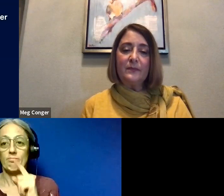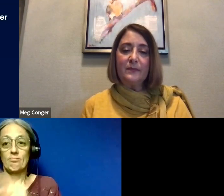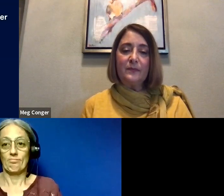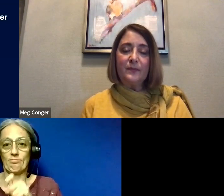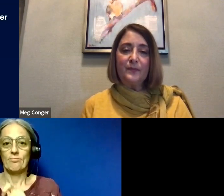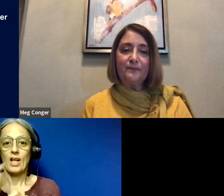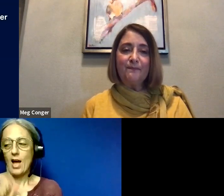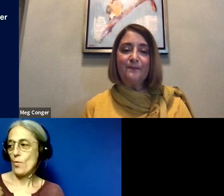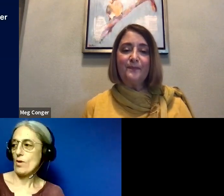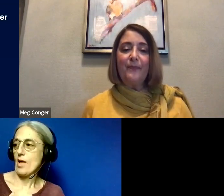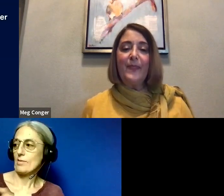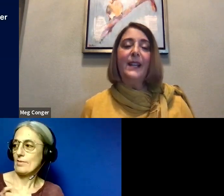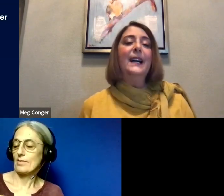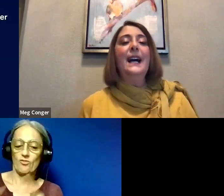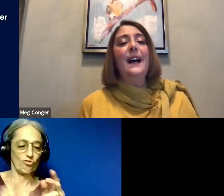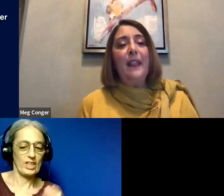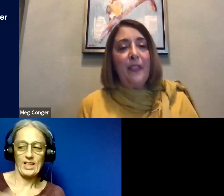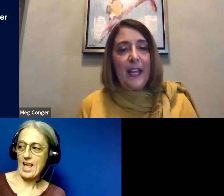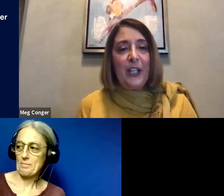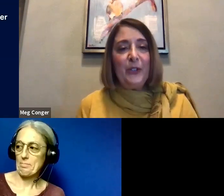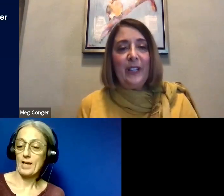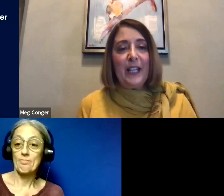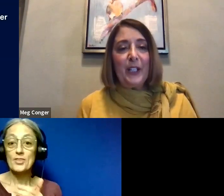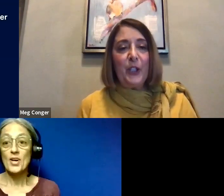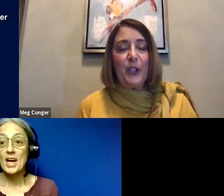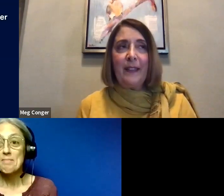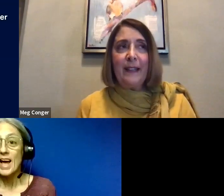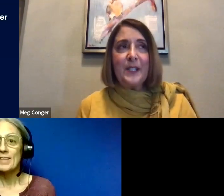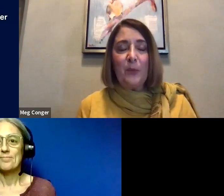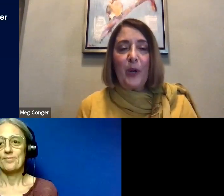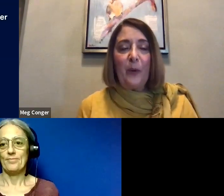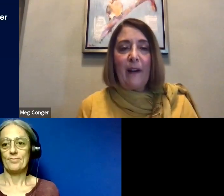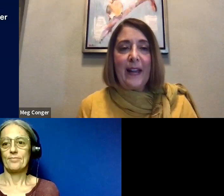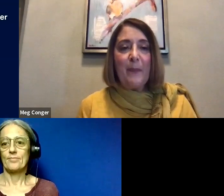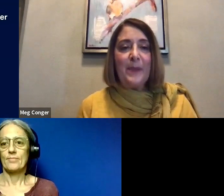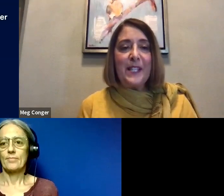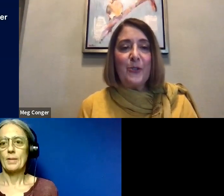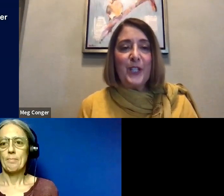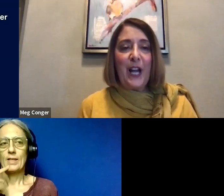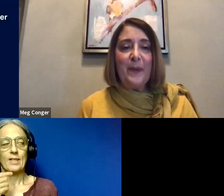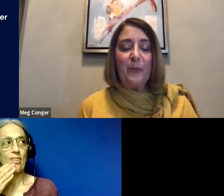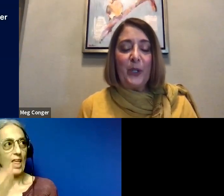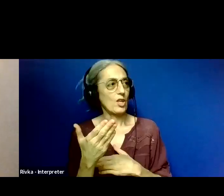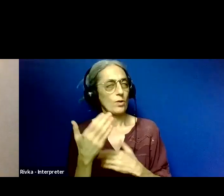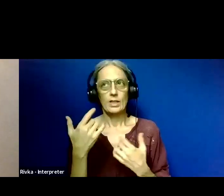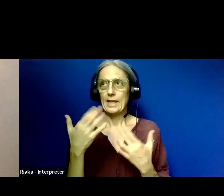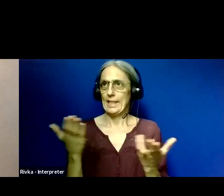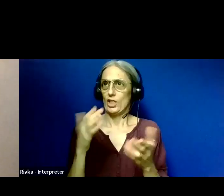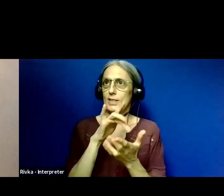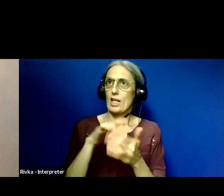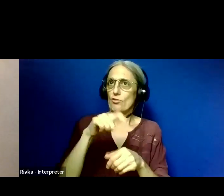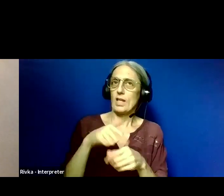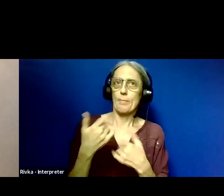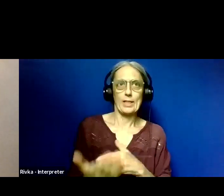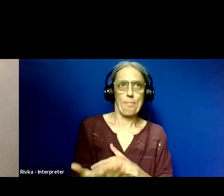them to Meg. So go ahead, Meg. Thank you. And I think it's still morning where I am. I'm in Central Time and where you are. So good morning